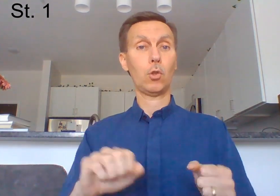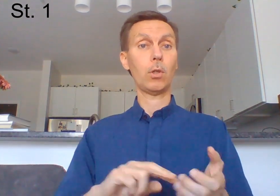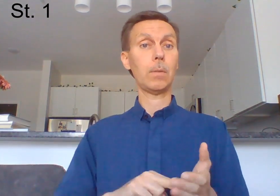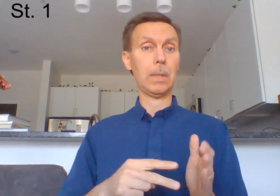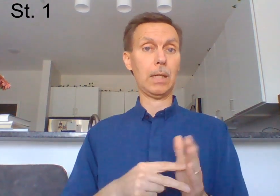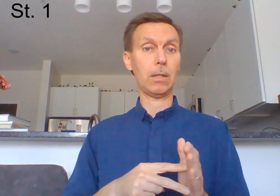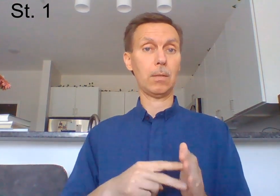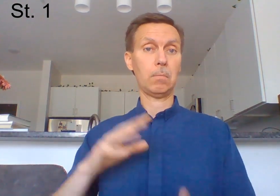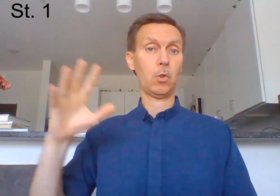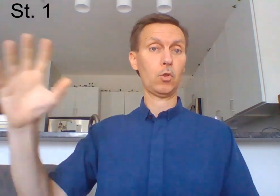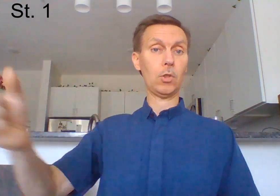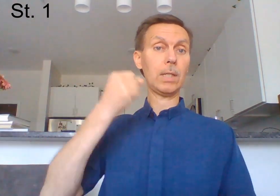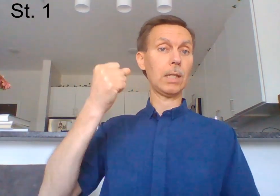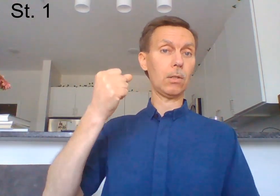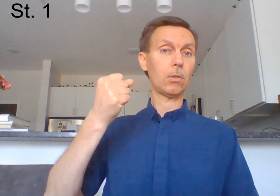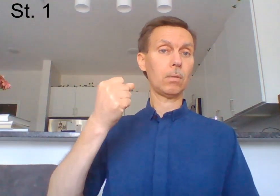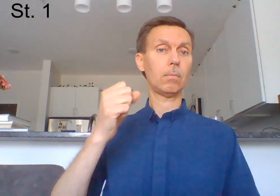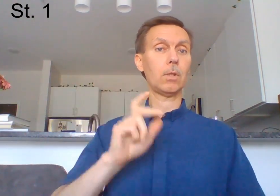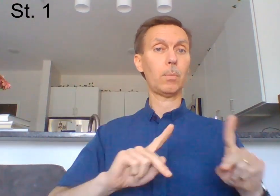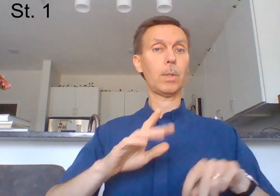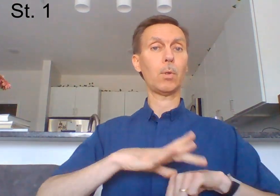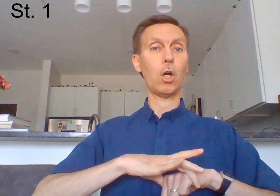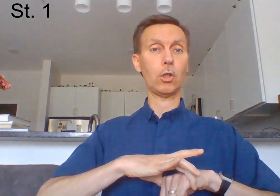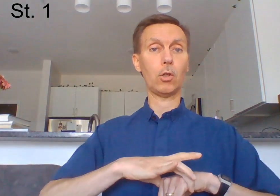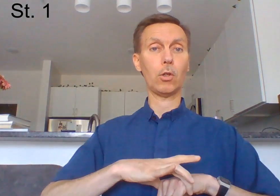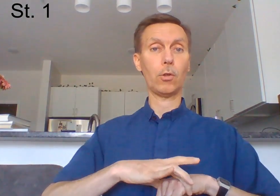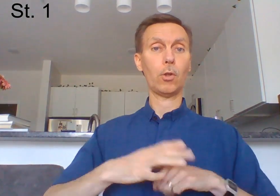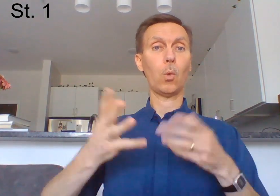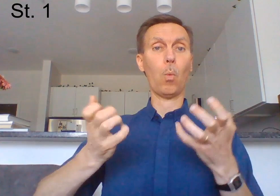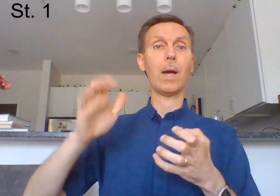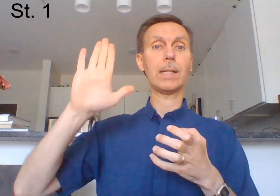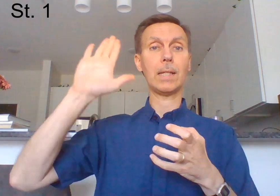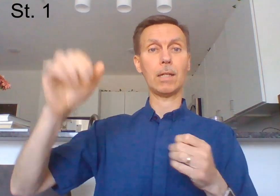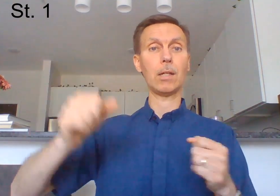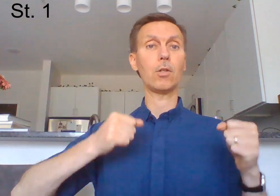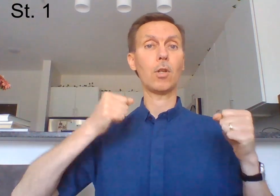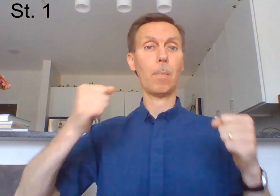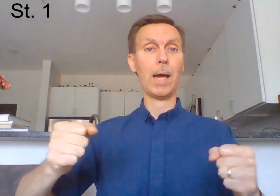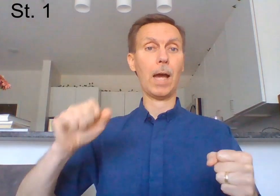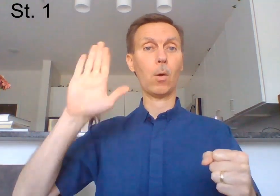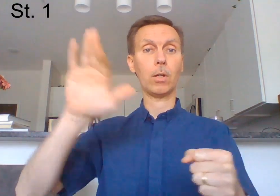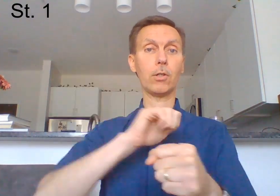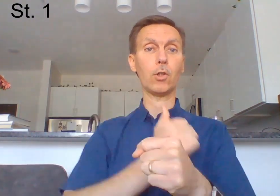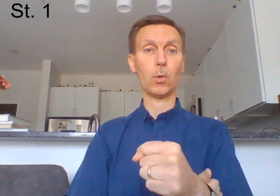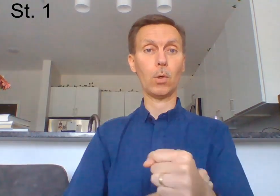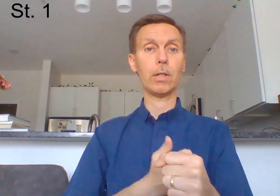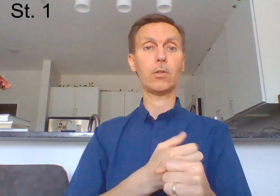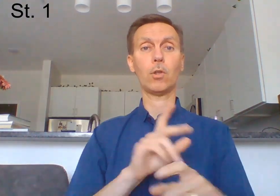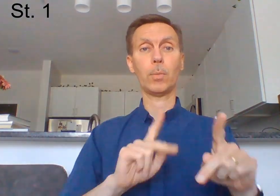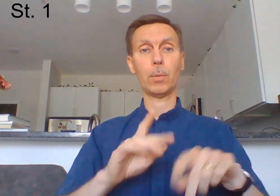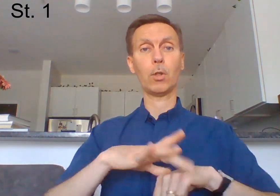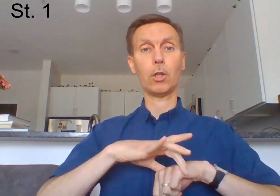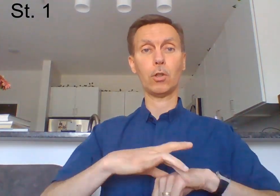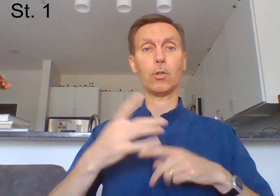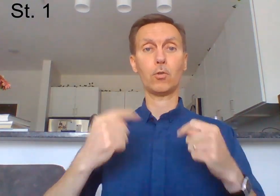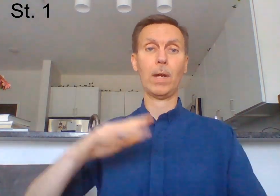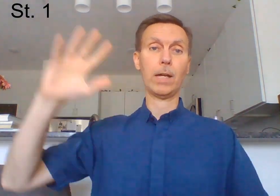could mean to seize. The people on earth want his power and his authority, so people on earth try